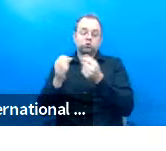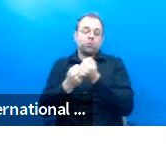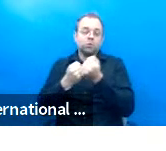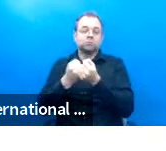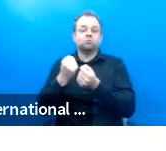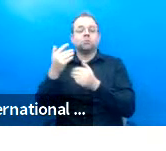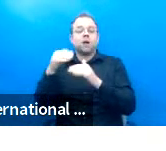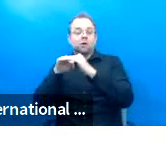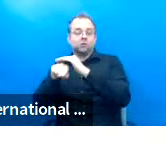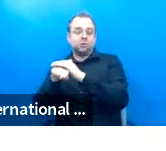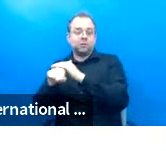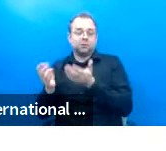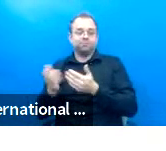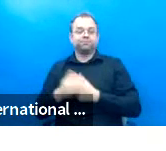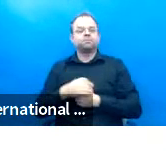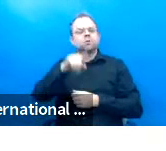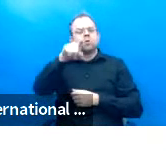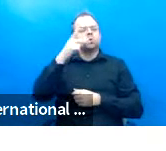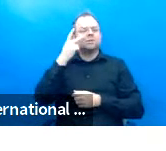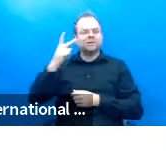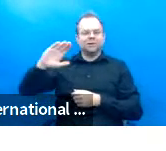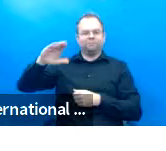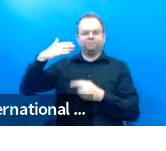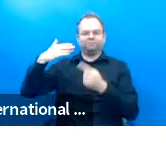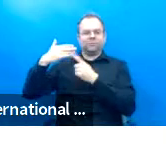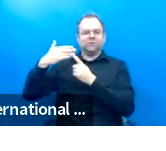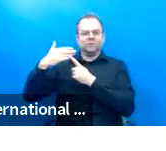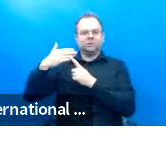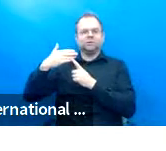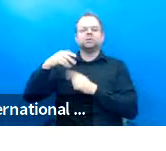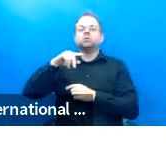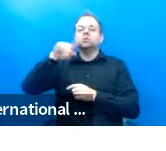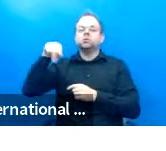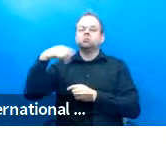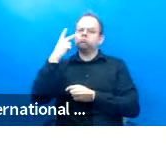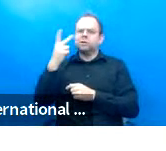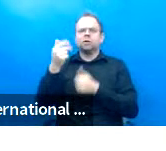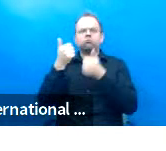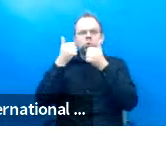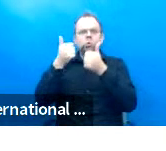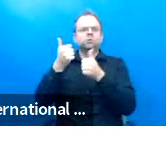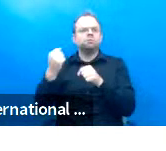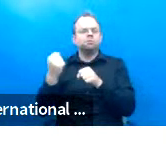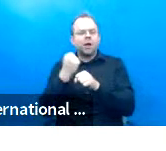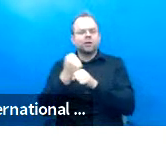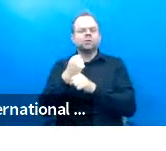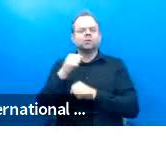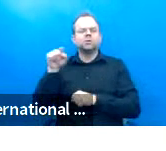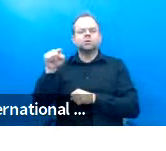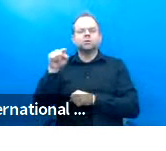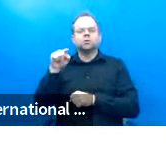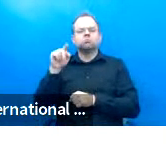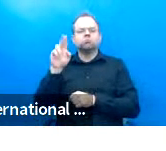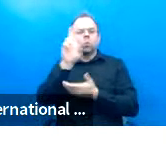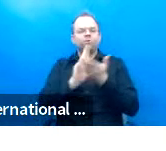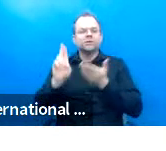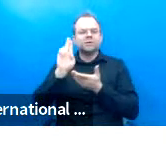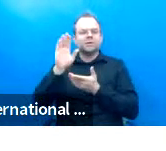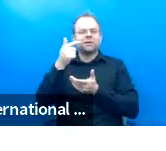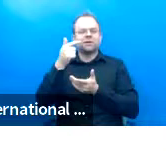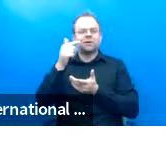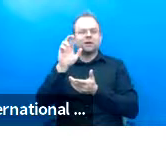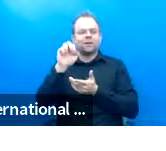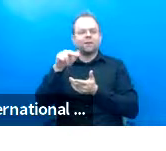cooperating with ESN to welcome and integrate their incoming students with disabilities. And